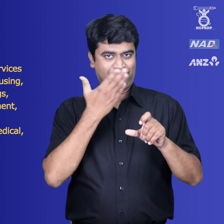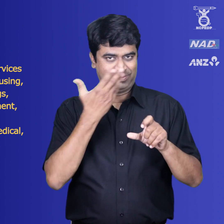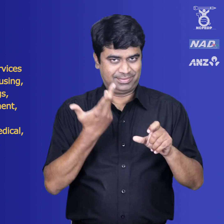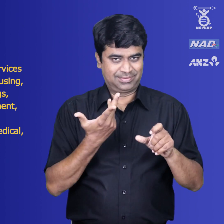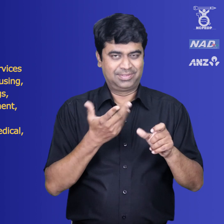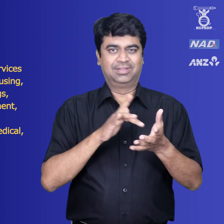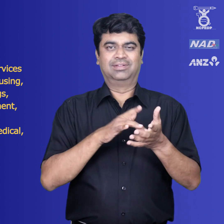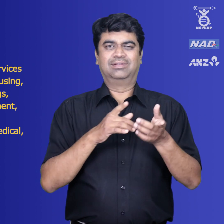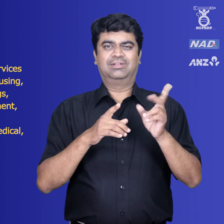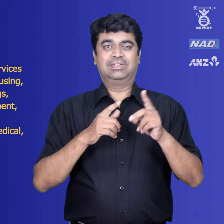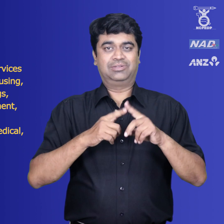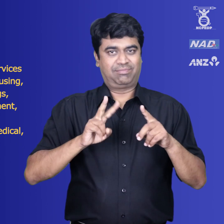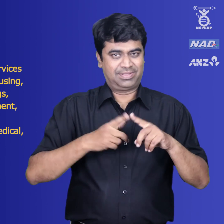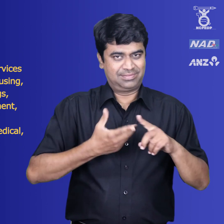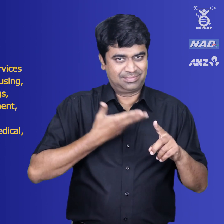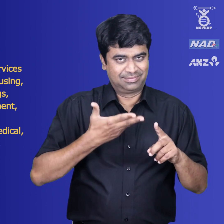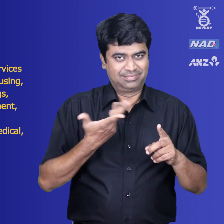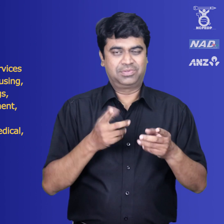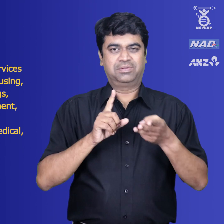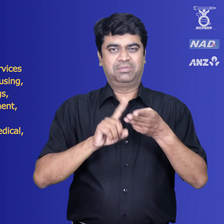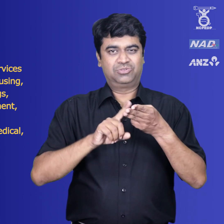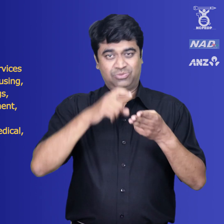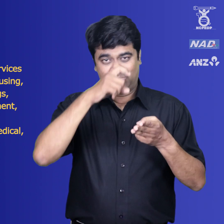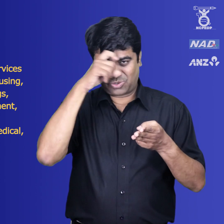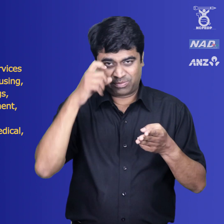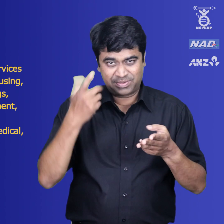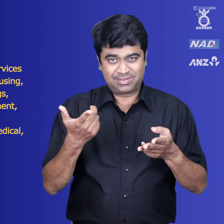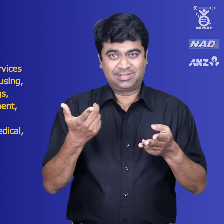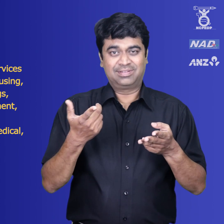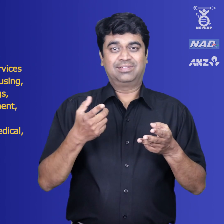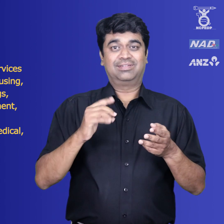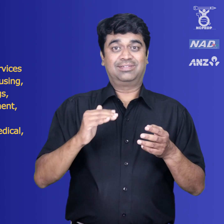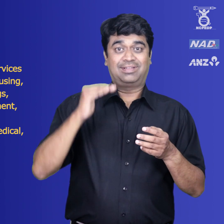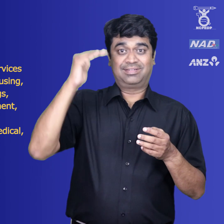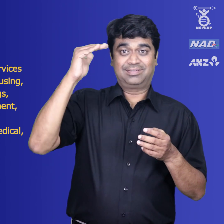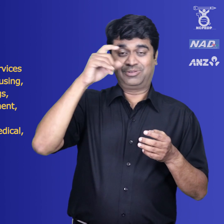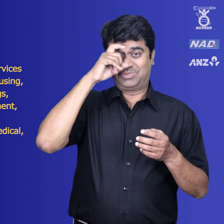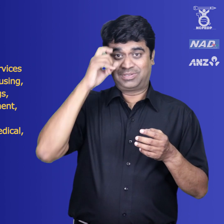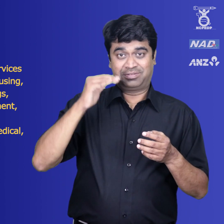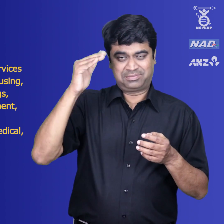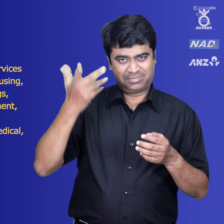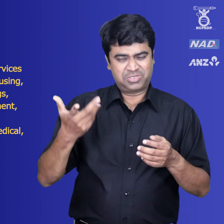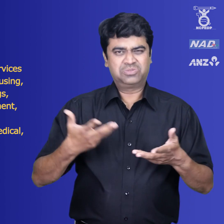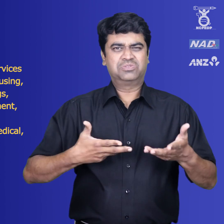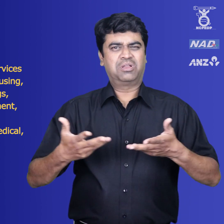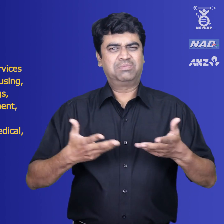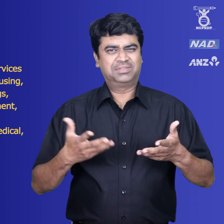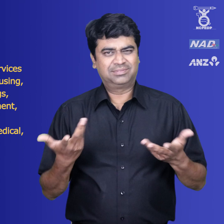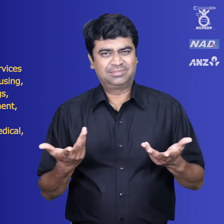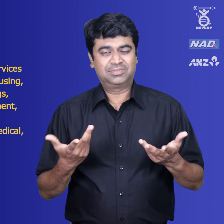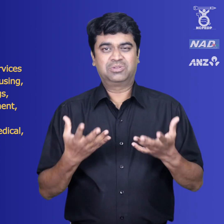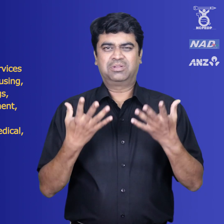the public at large, including housing, educational and vocational